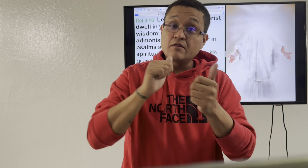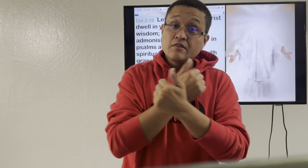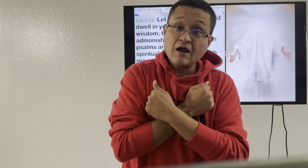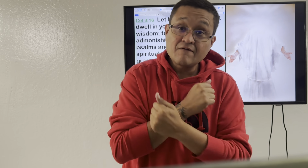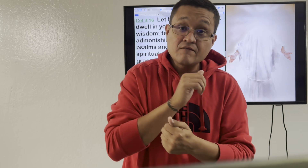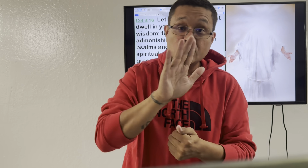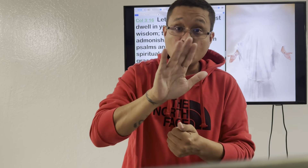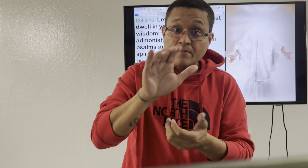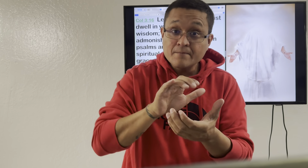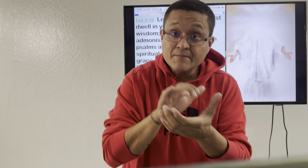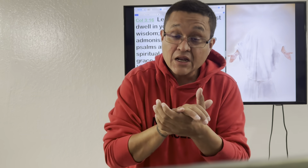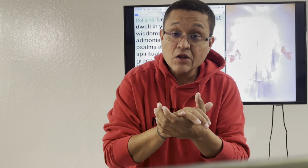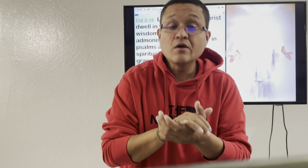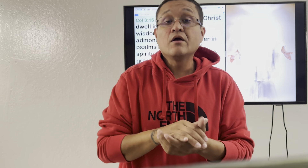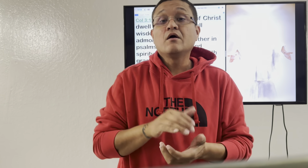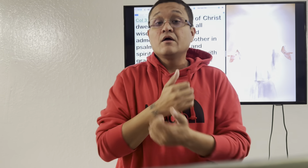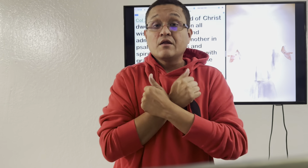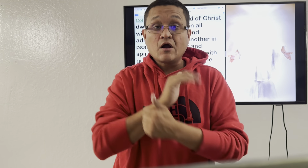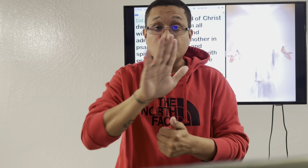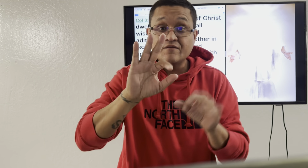He can help change your life.